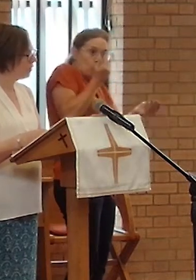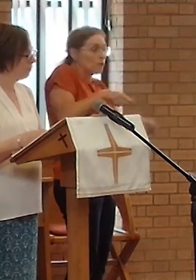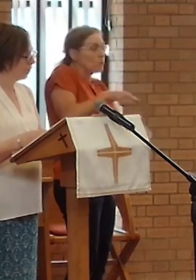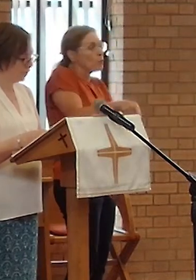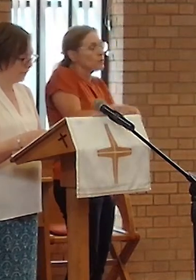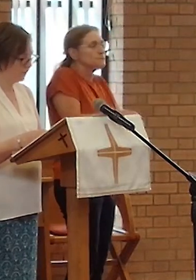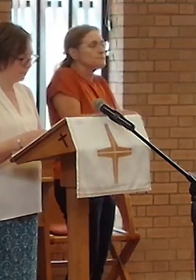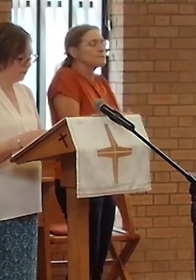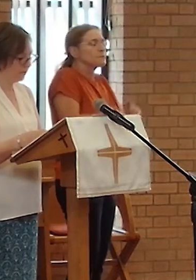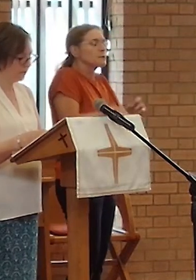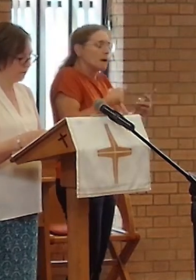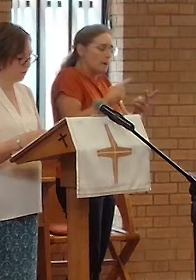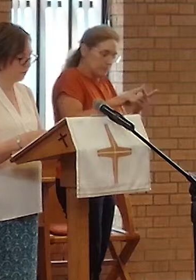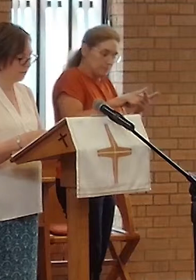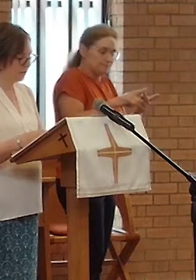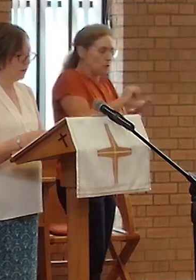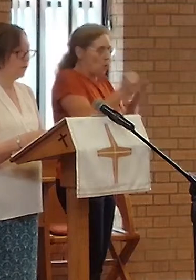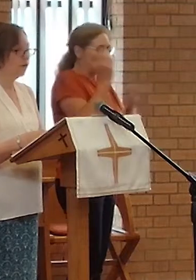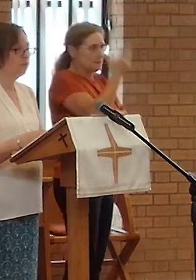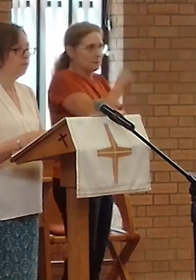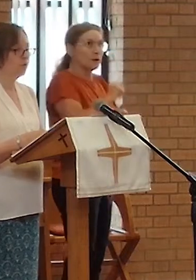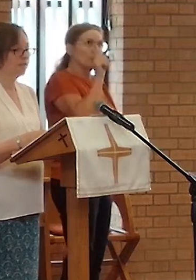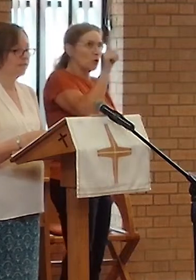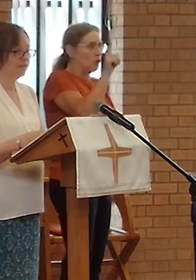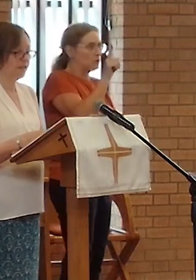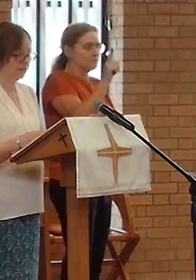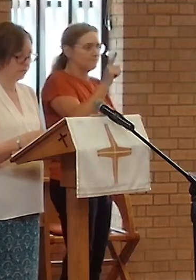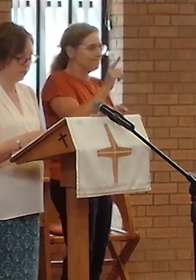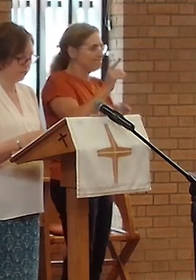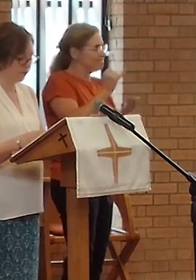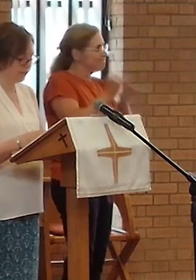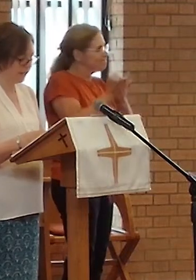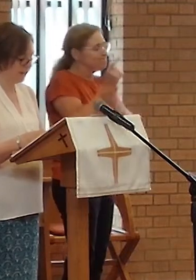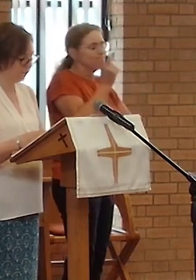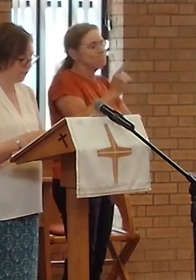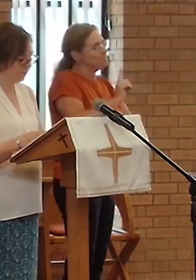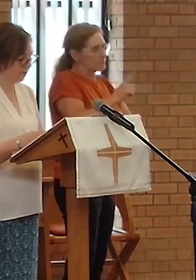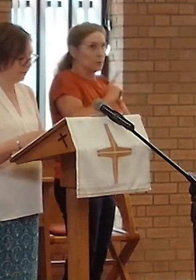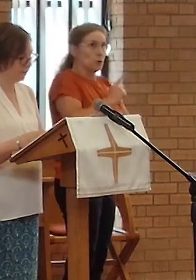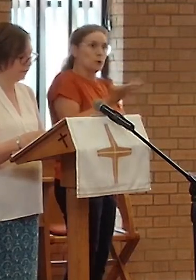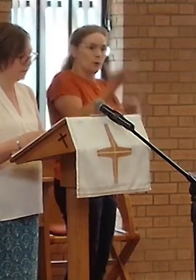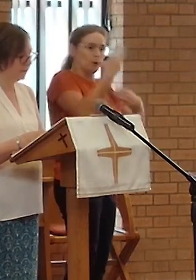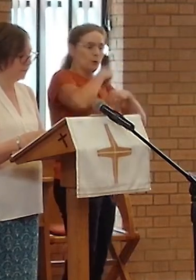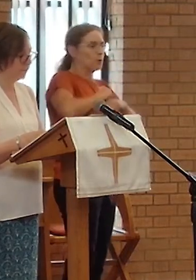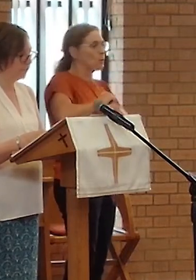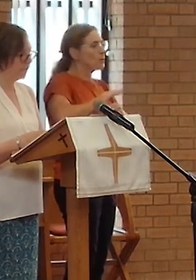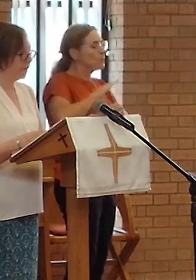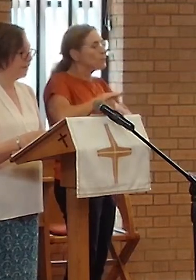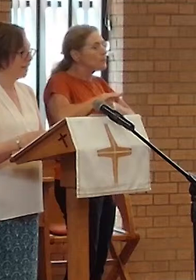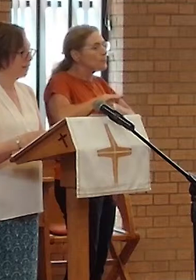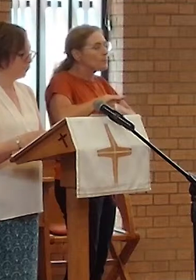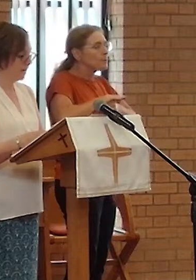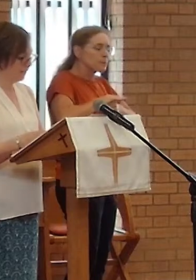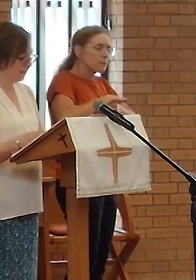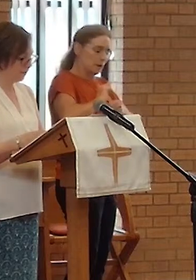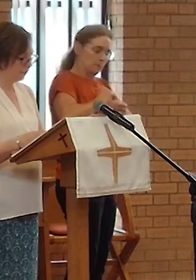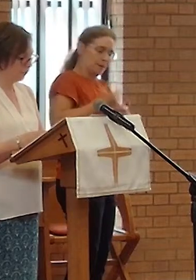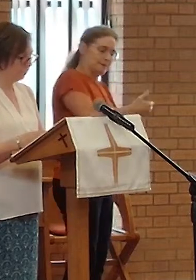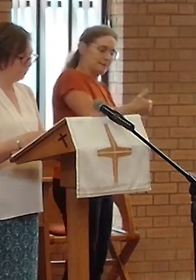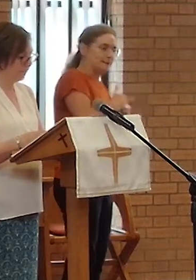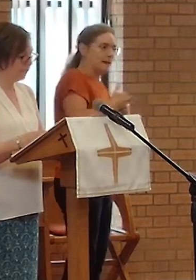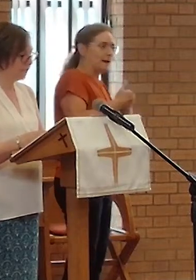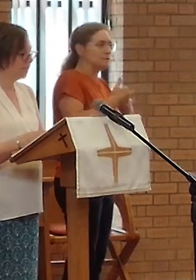grieve the Holy Spirit of God, with whom you were sealed for the day of redemption. Get rid of